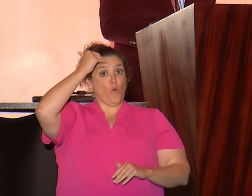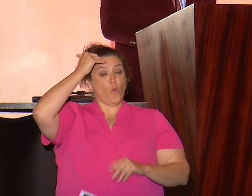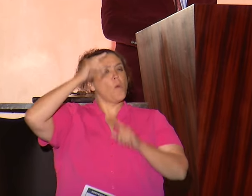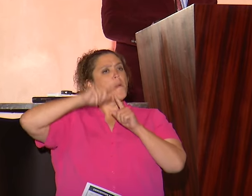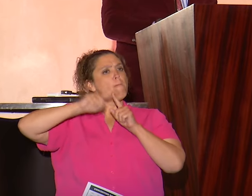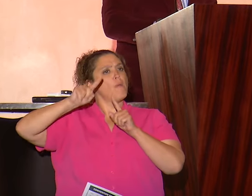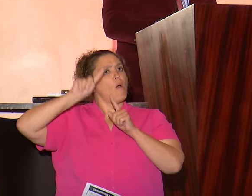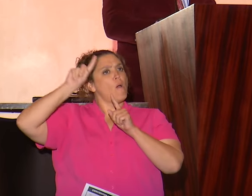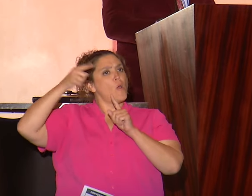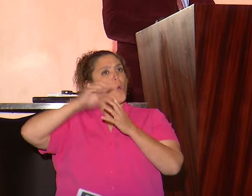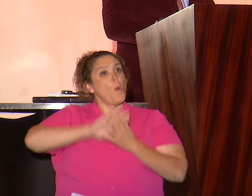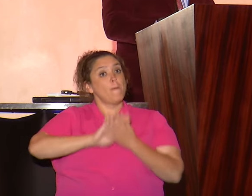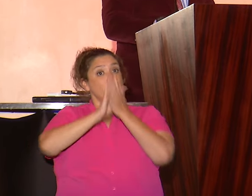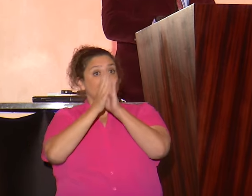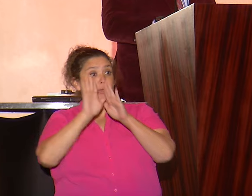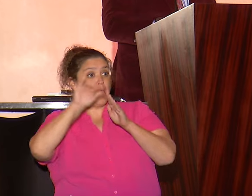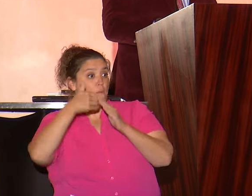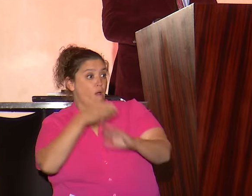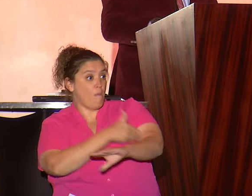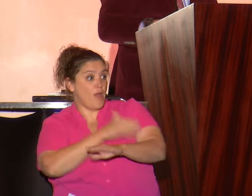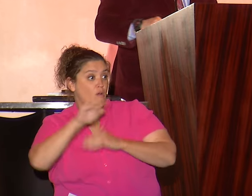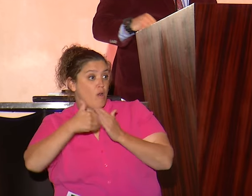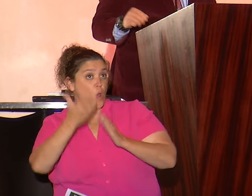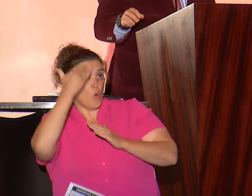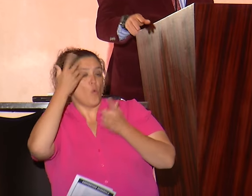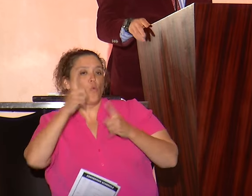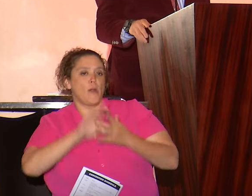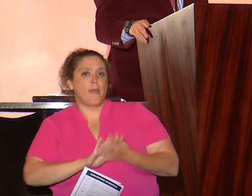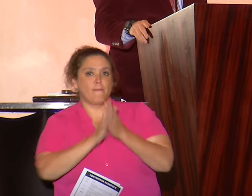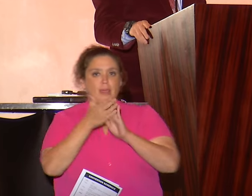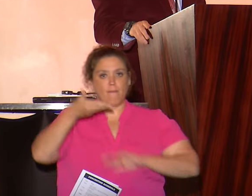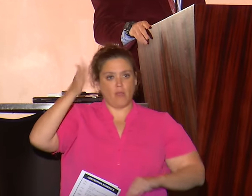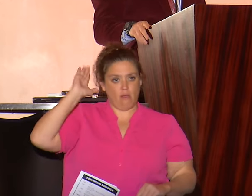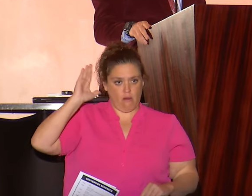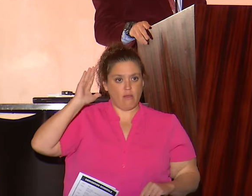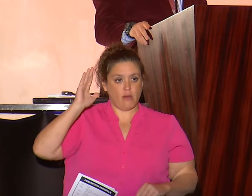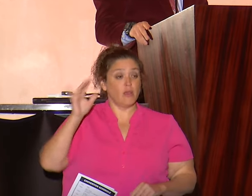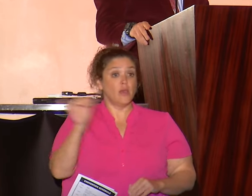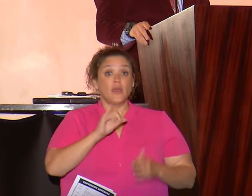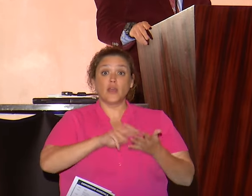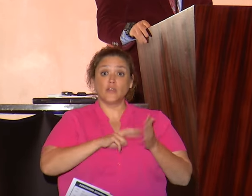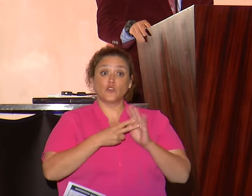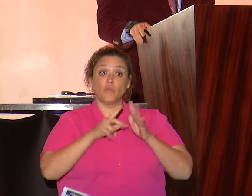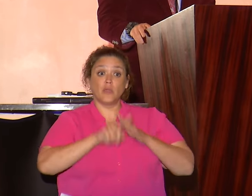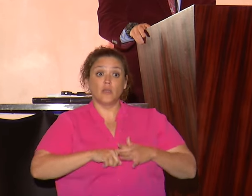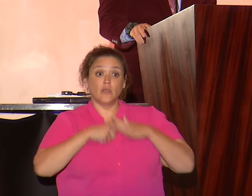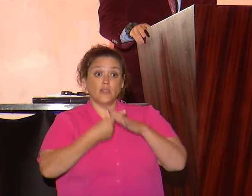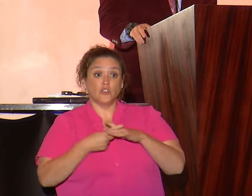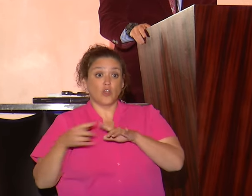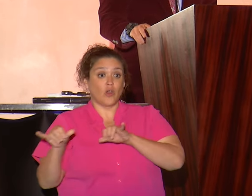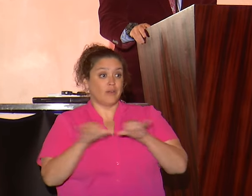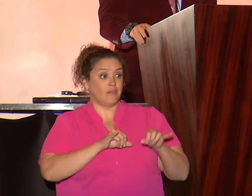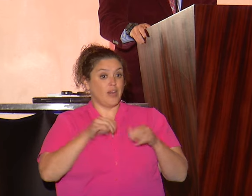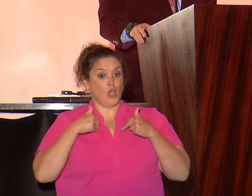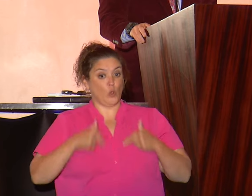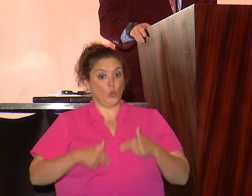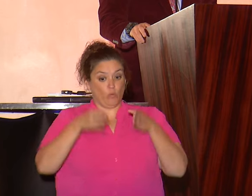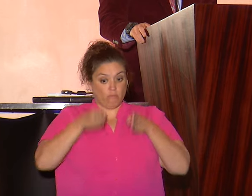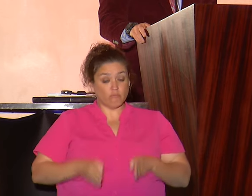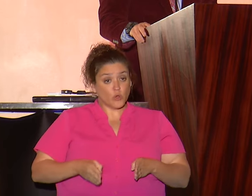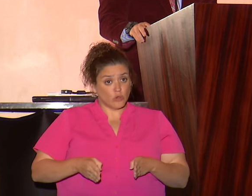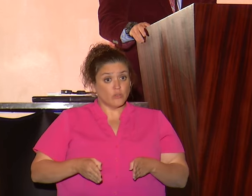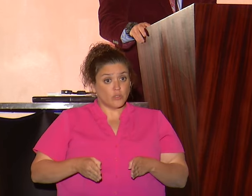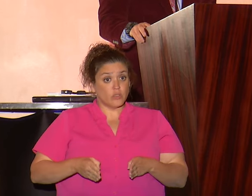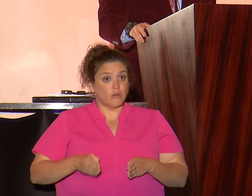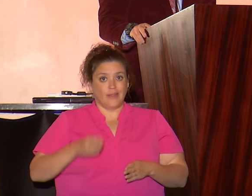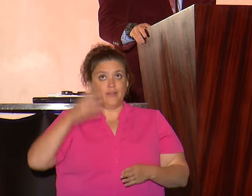only became so upon attainment of godhood. It also means he started out as a mortal man, created by